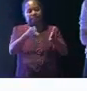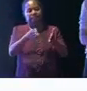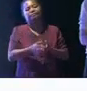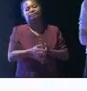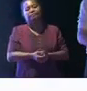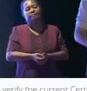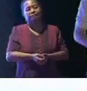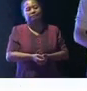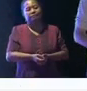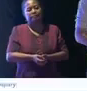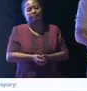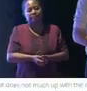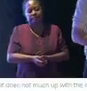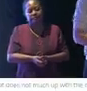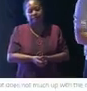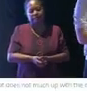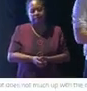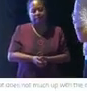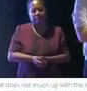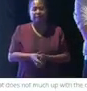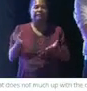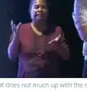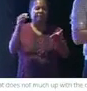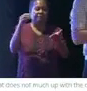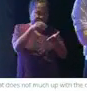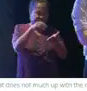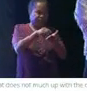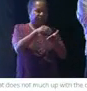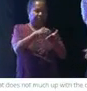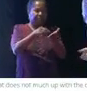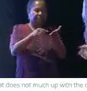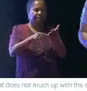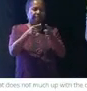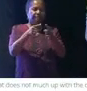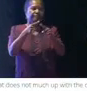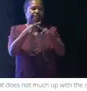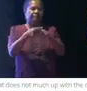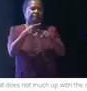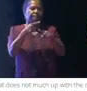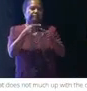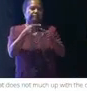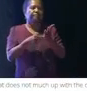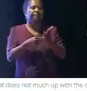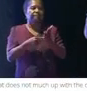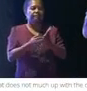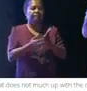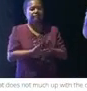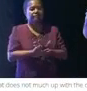well. And you can always download tax forms and things like that quite easily.